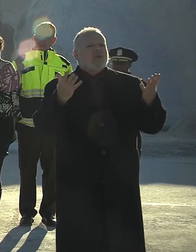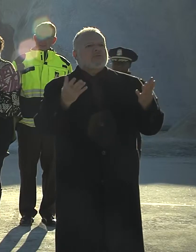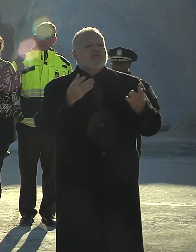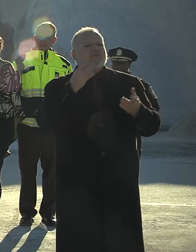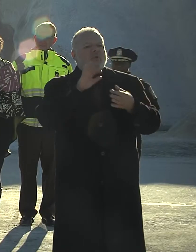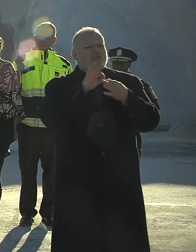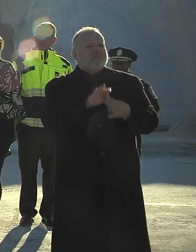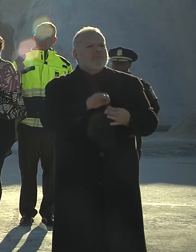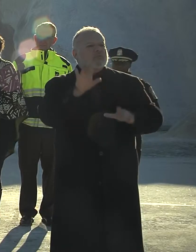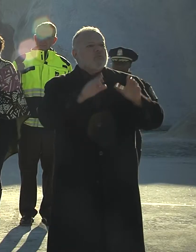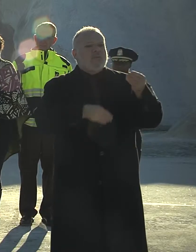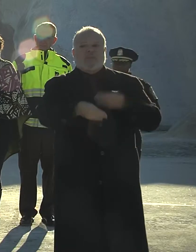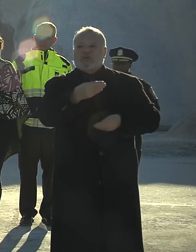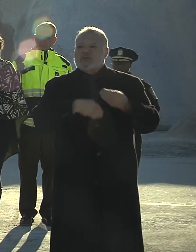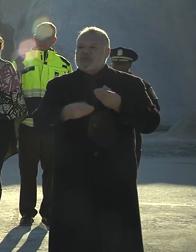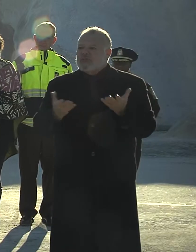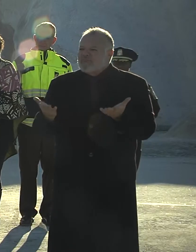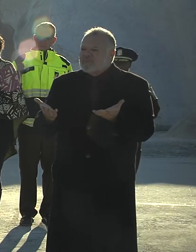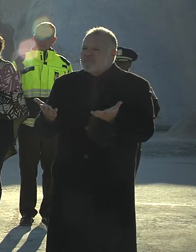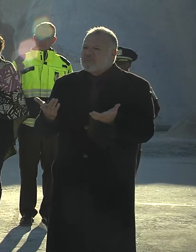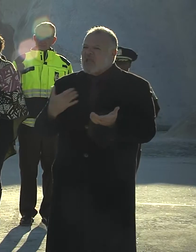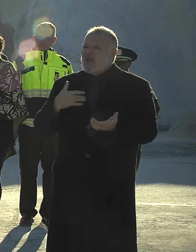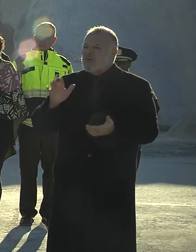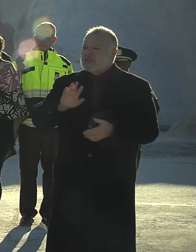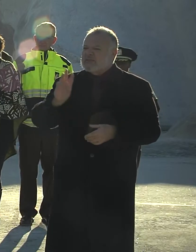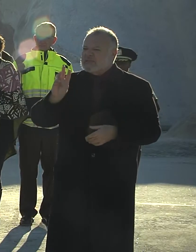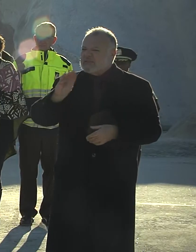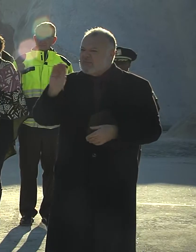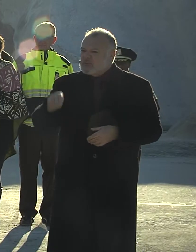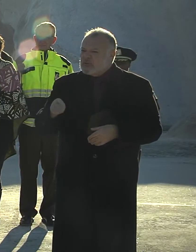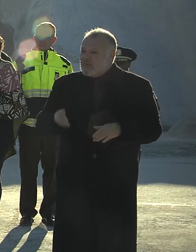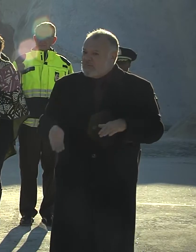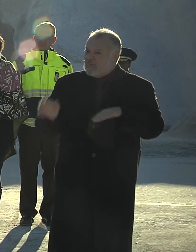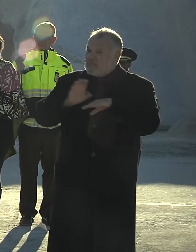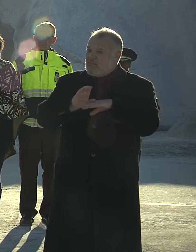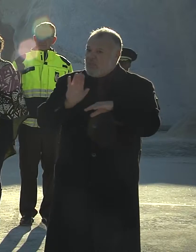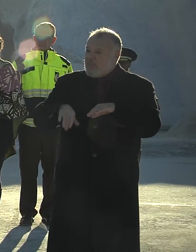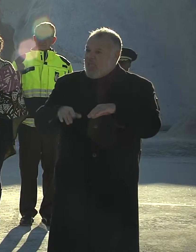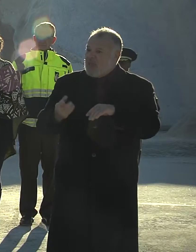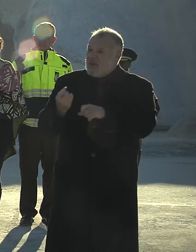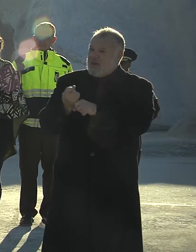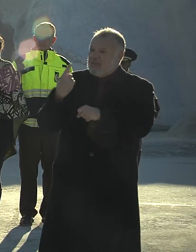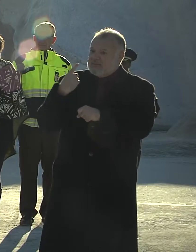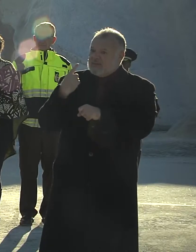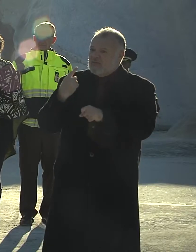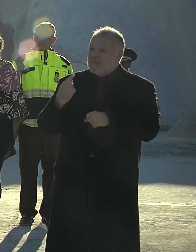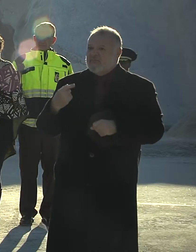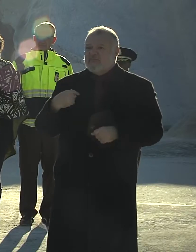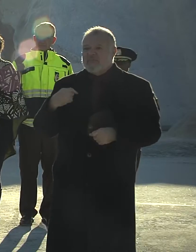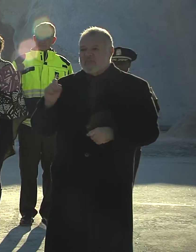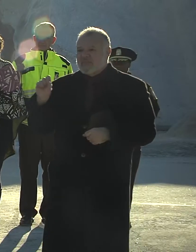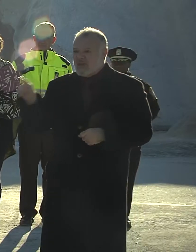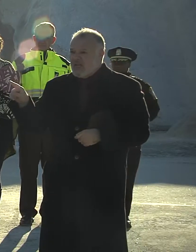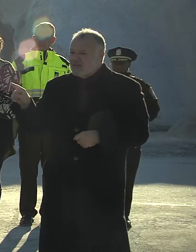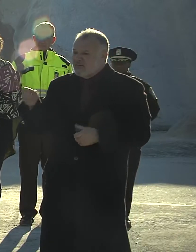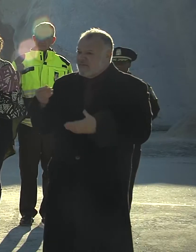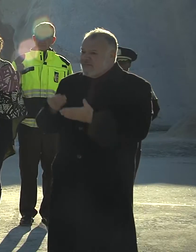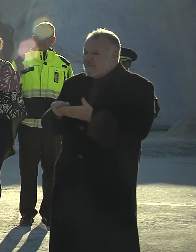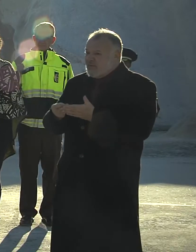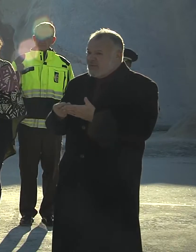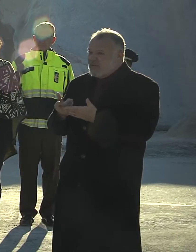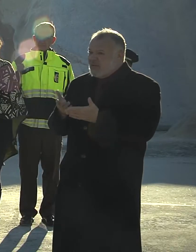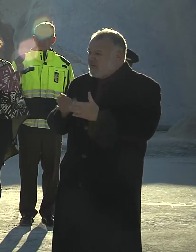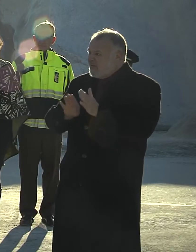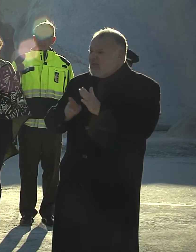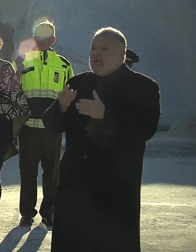about 6% more than last year. That's not as much as inflation is doing. So overall, is the snow budget down from